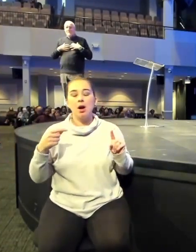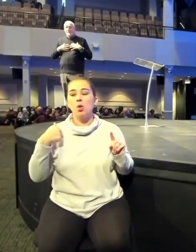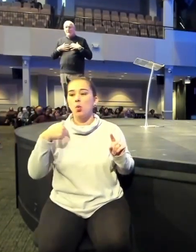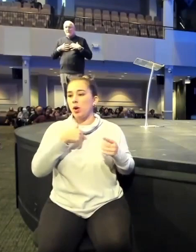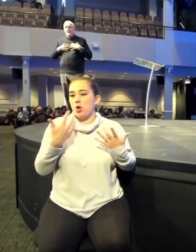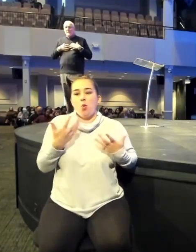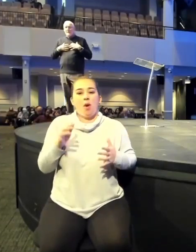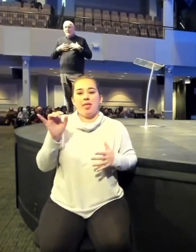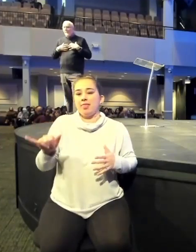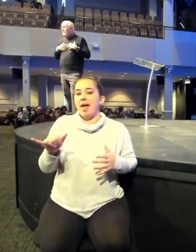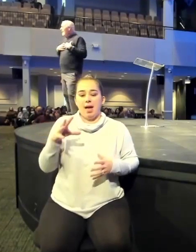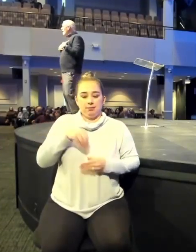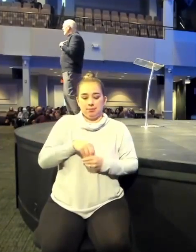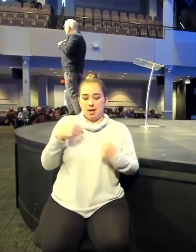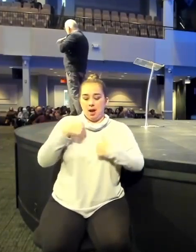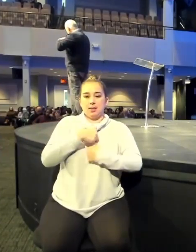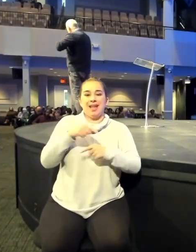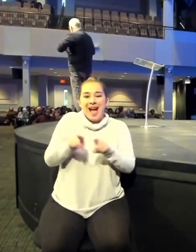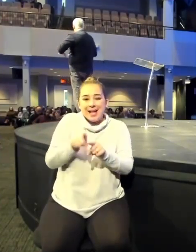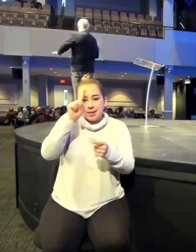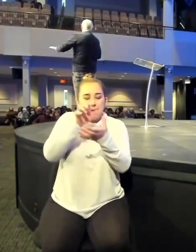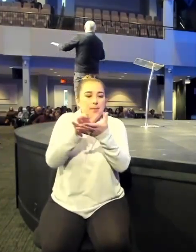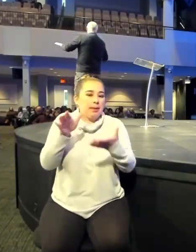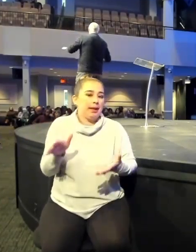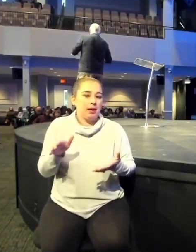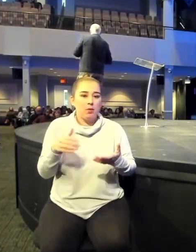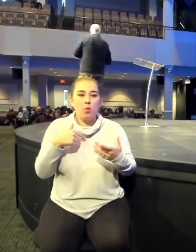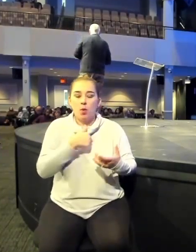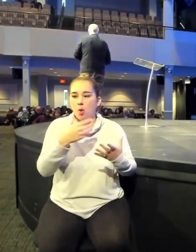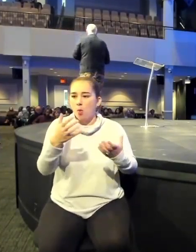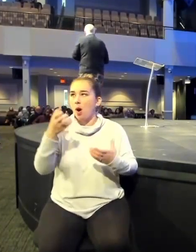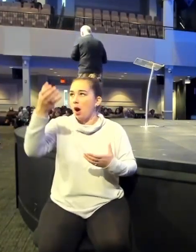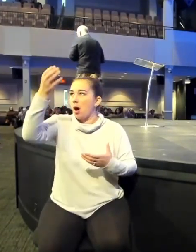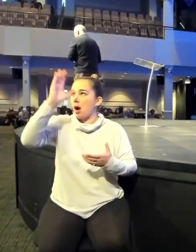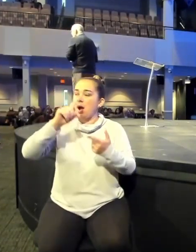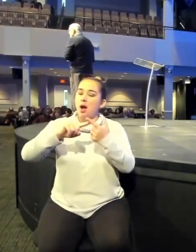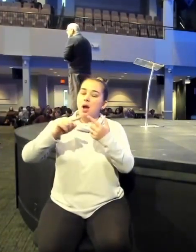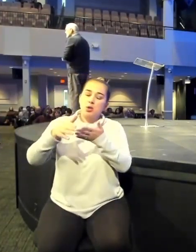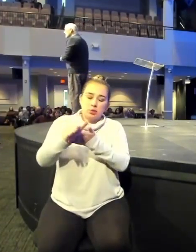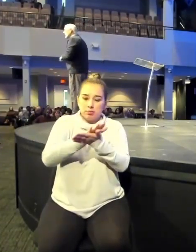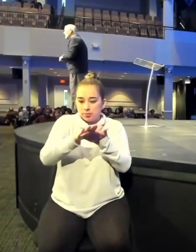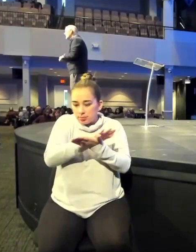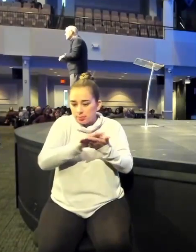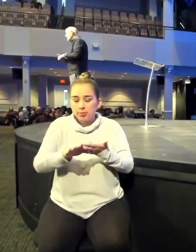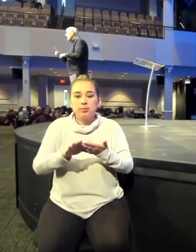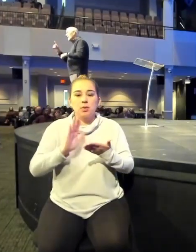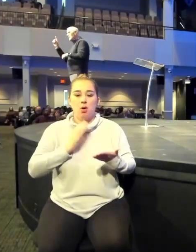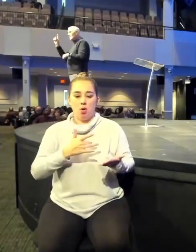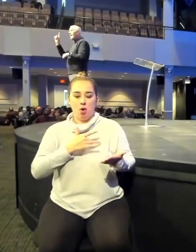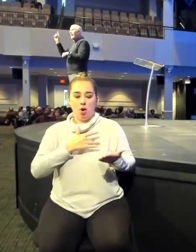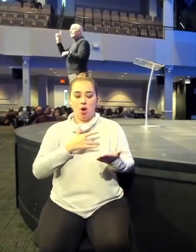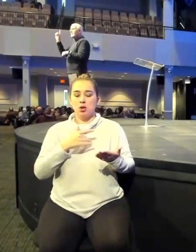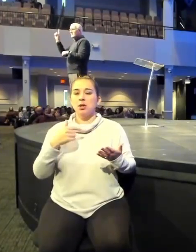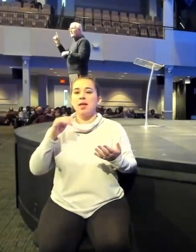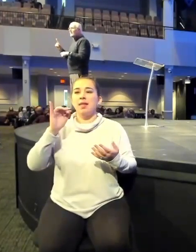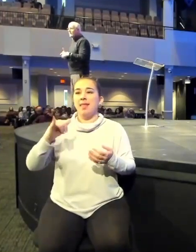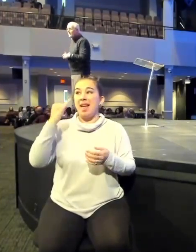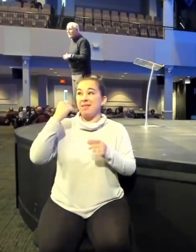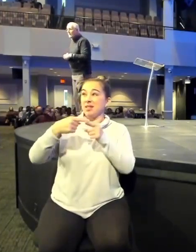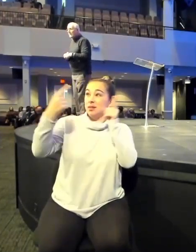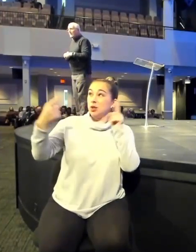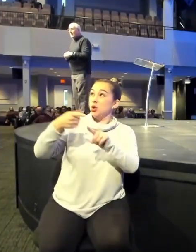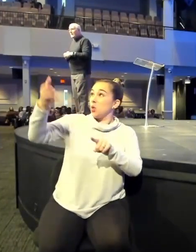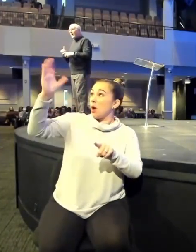believers. Okay. May God purge our hearts from everything that is contrary to his love, because we're held to a higher